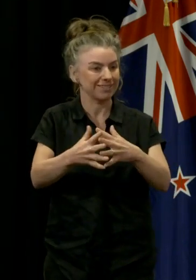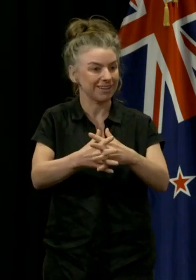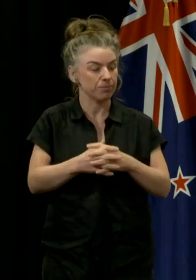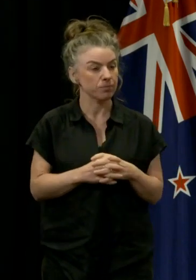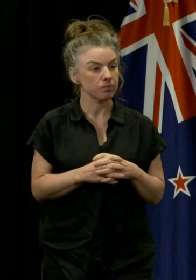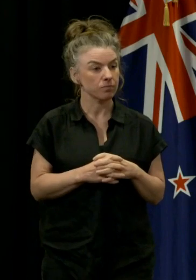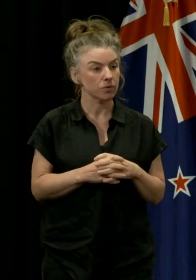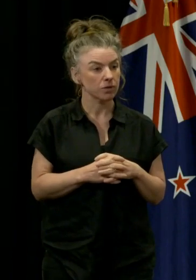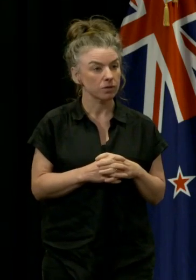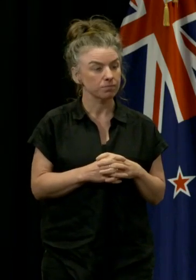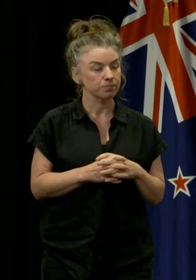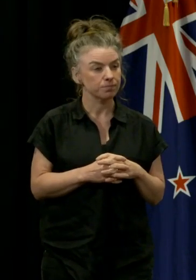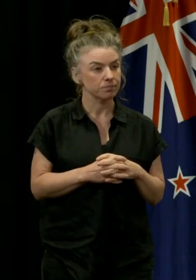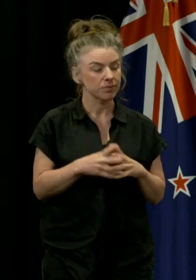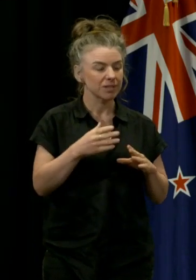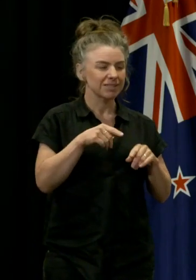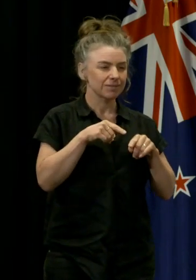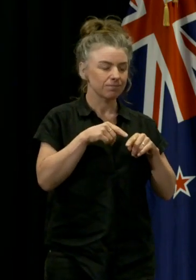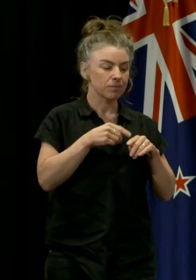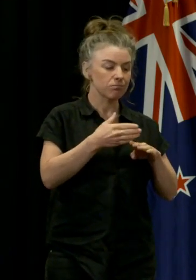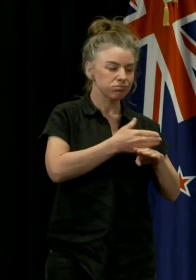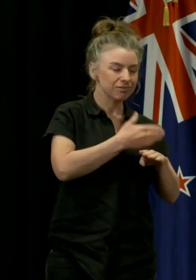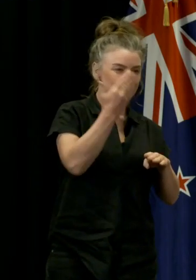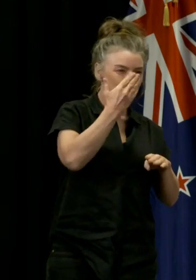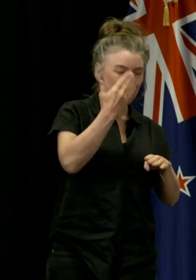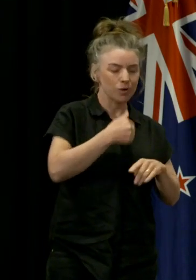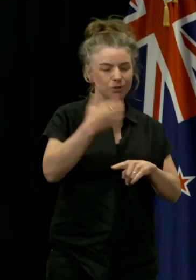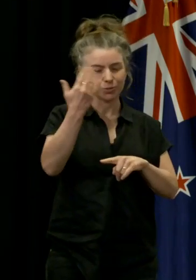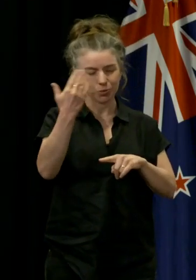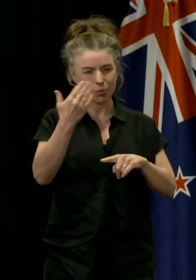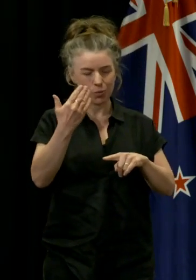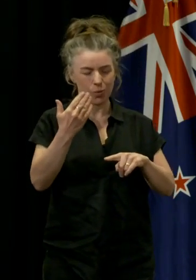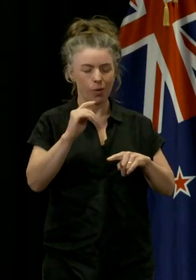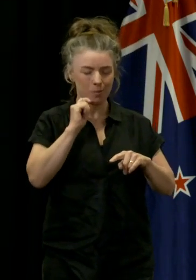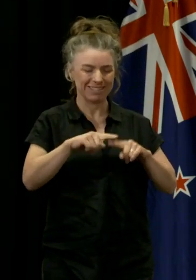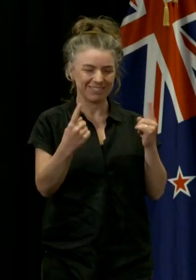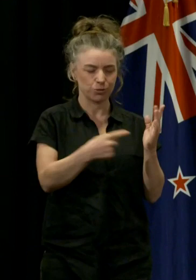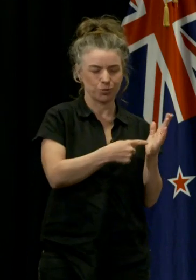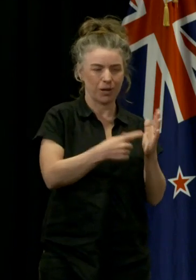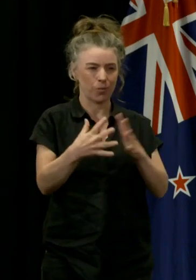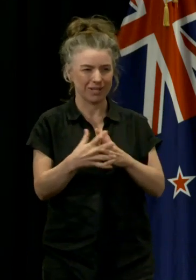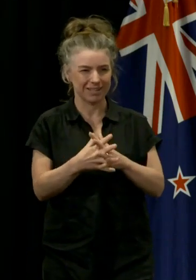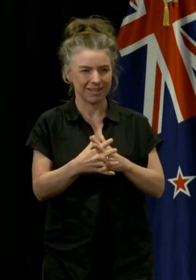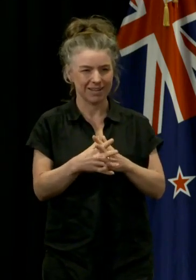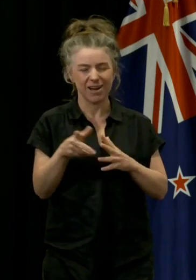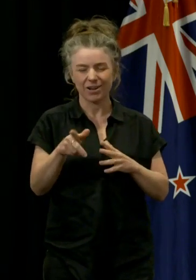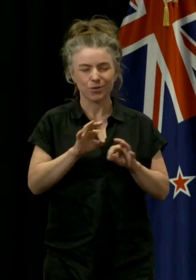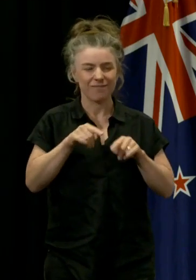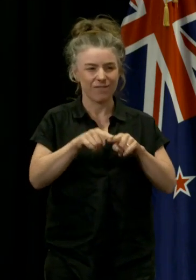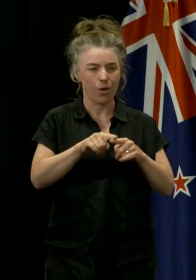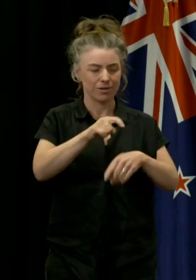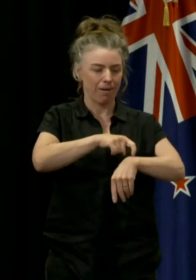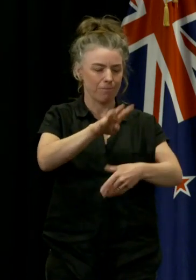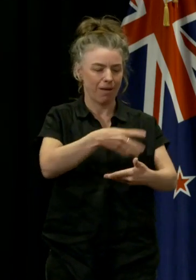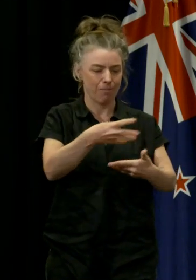The nature of the school day or the early childhood centres day obviously will change significantly for Tuesday and Wednesday, because I imagine they won't be running their regular